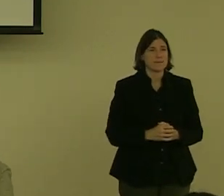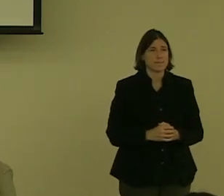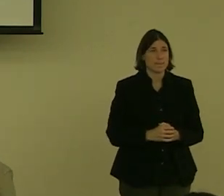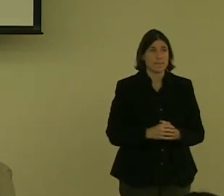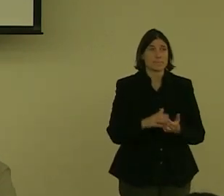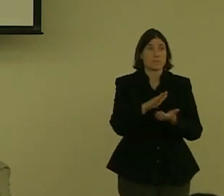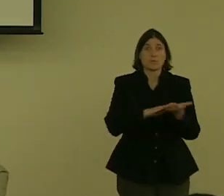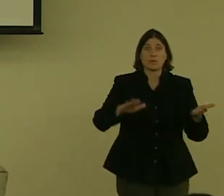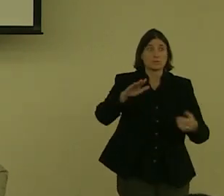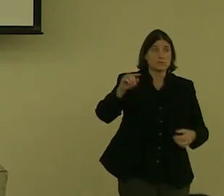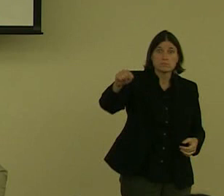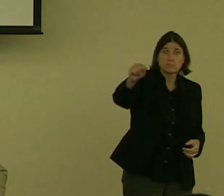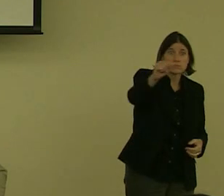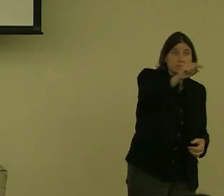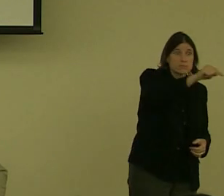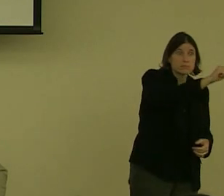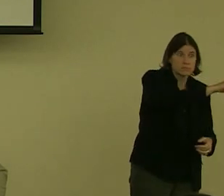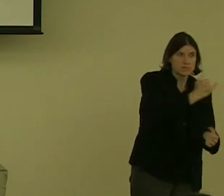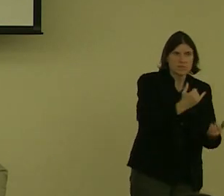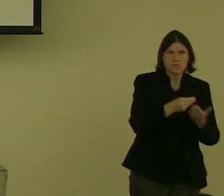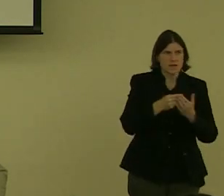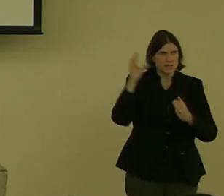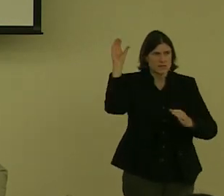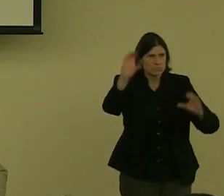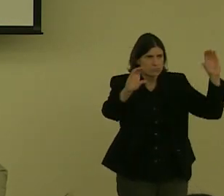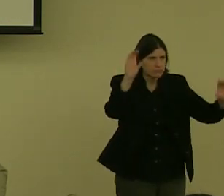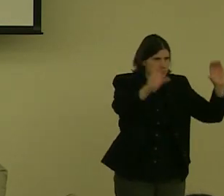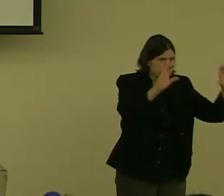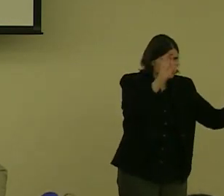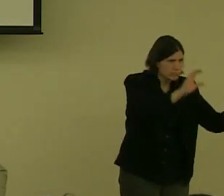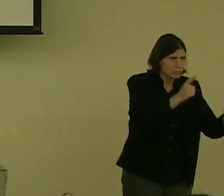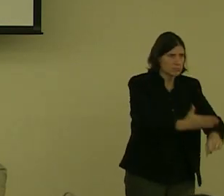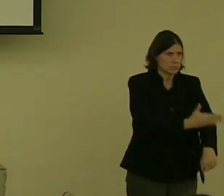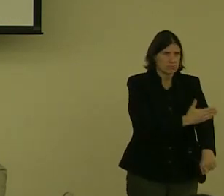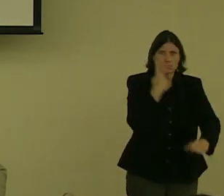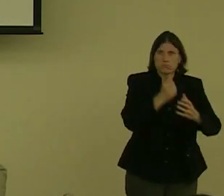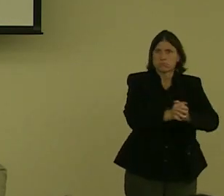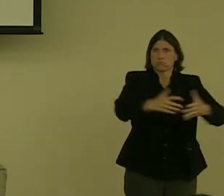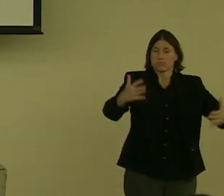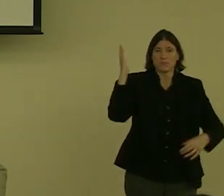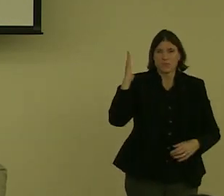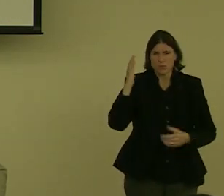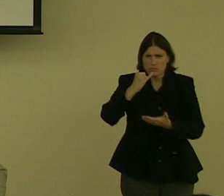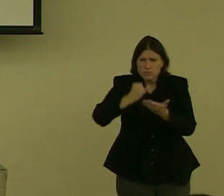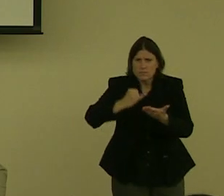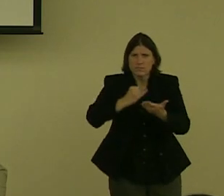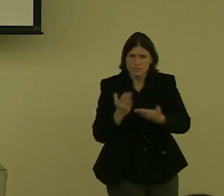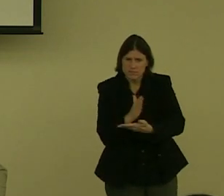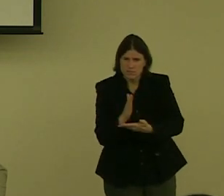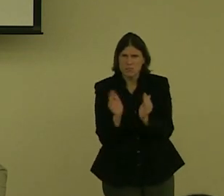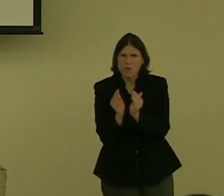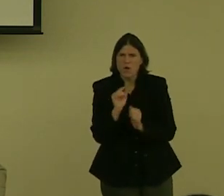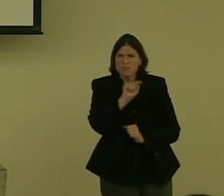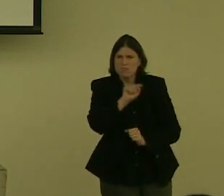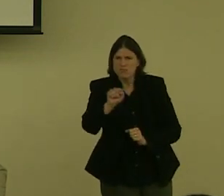like, what's some of the high watermarks? And Nick was the first thing I thought of. Yep. In terms of we have a comic for one of us who has their dissertation